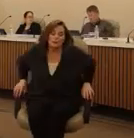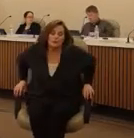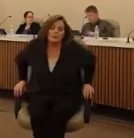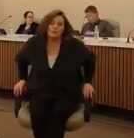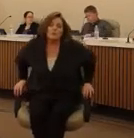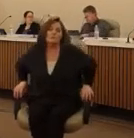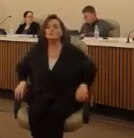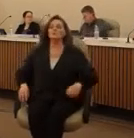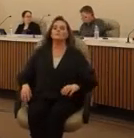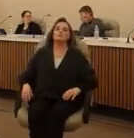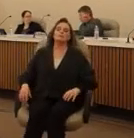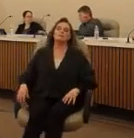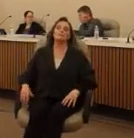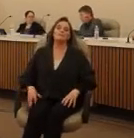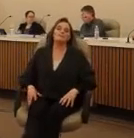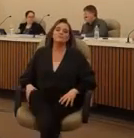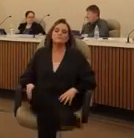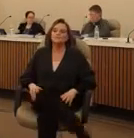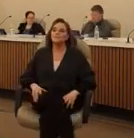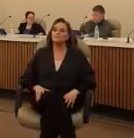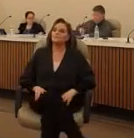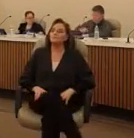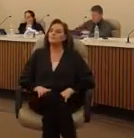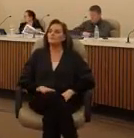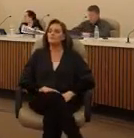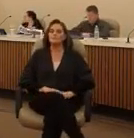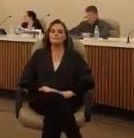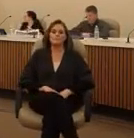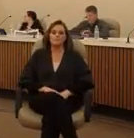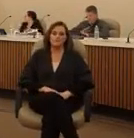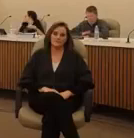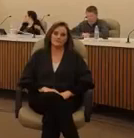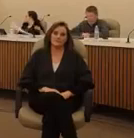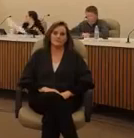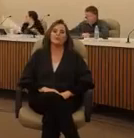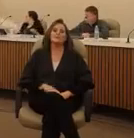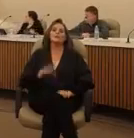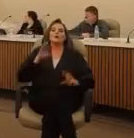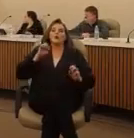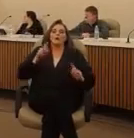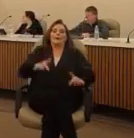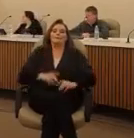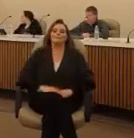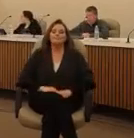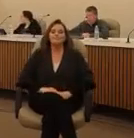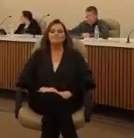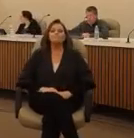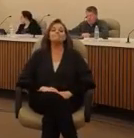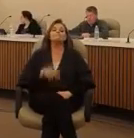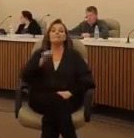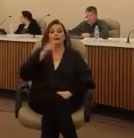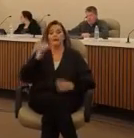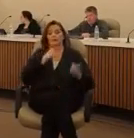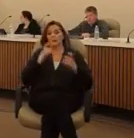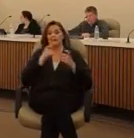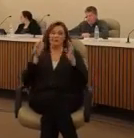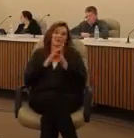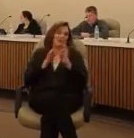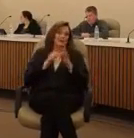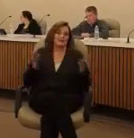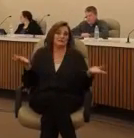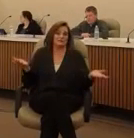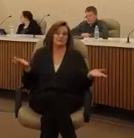up, Okay, Let me get that for you. Any other questions,